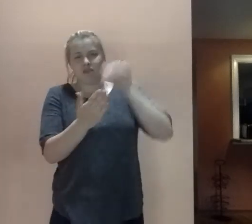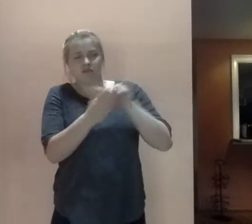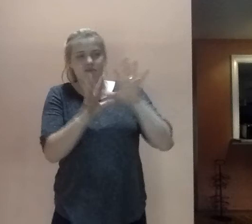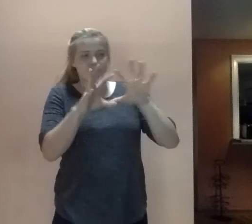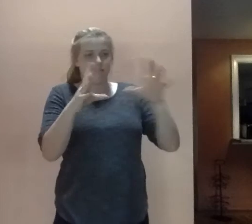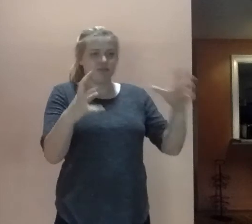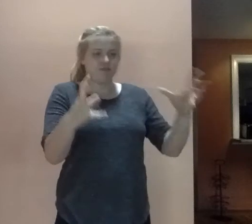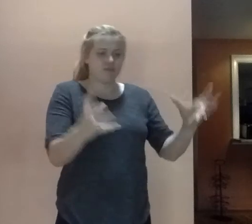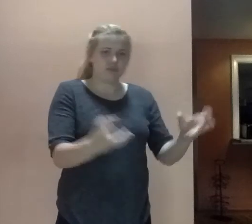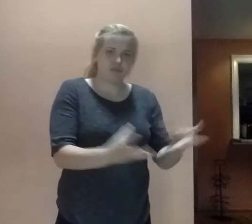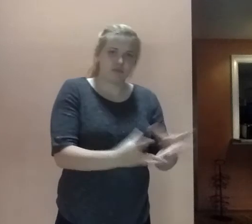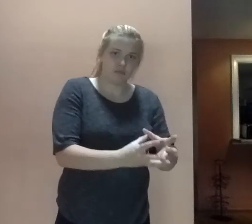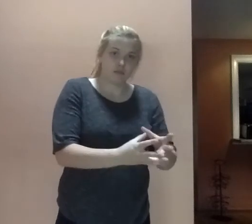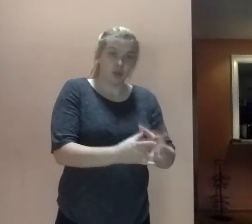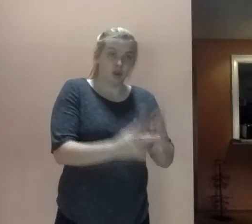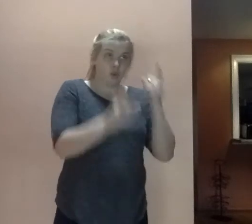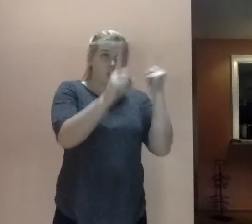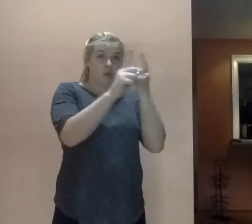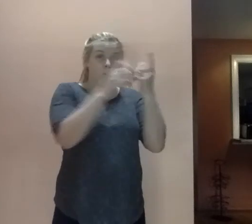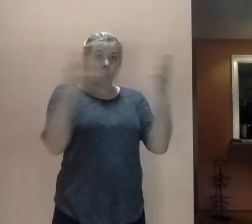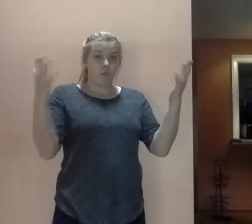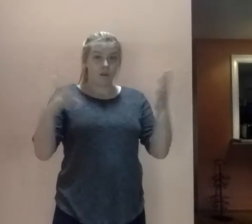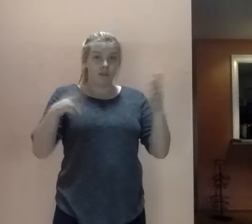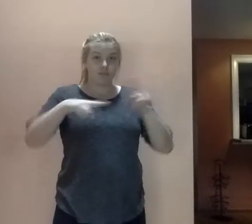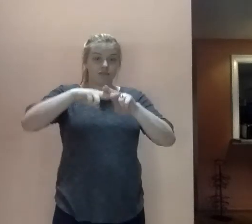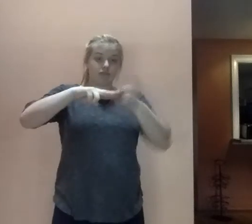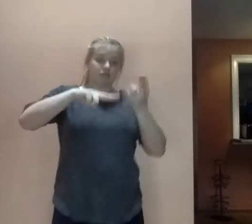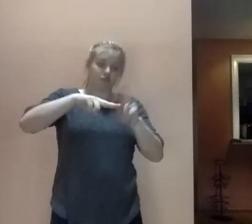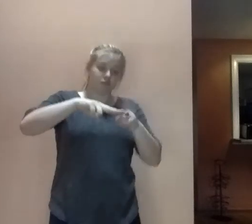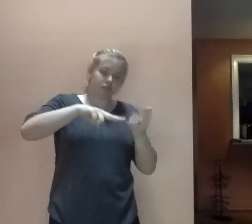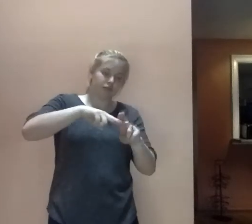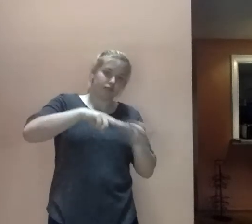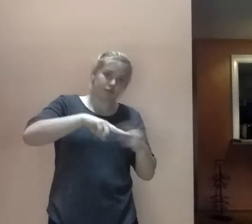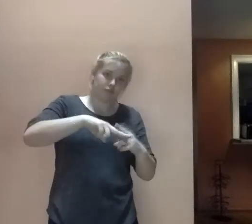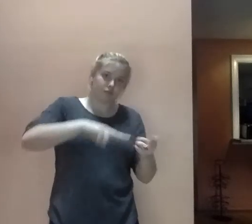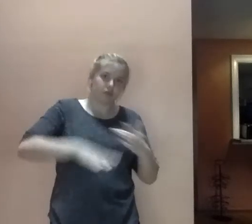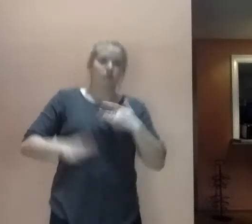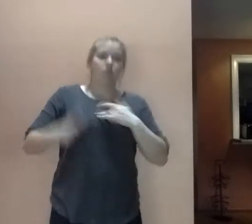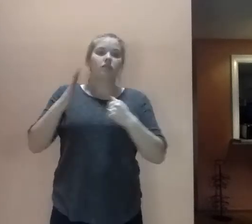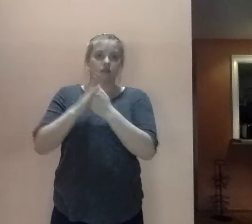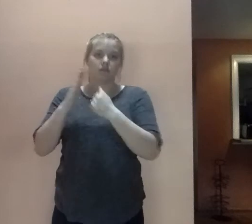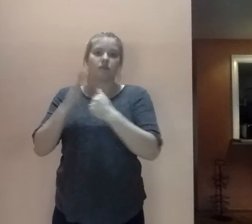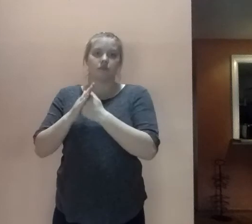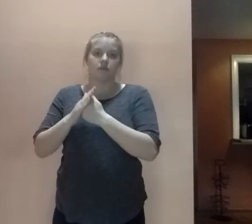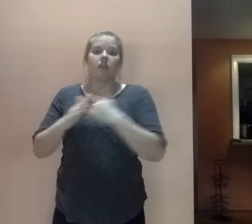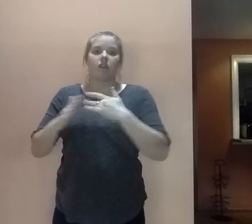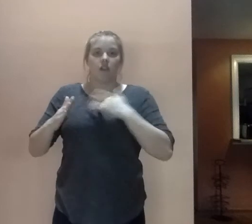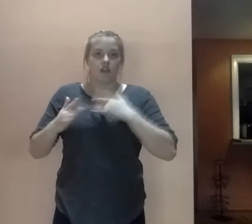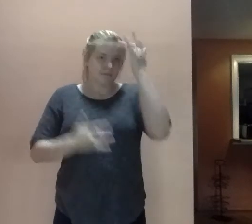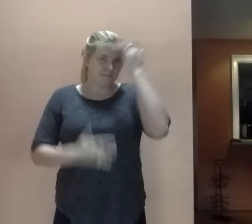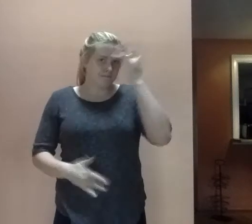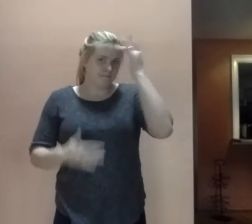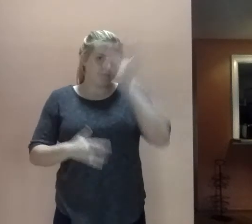mission to reduce heart disease and to improve patients' lives. And if you look at the incidence of hypertension and diabetes